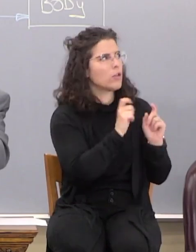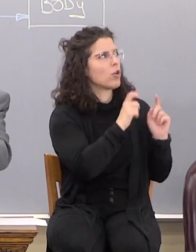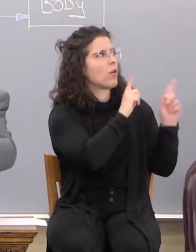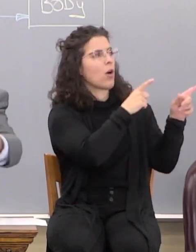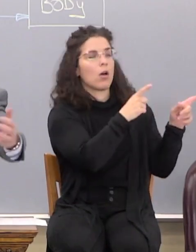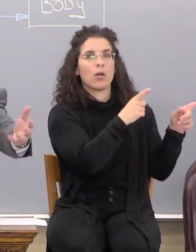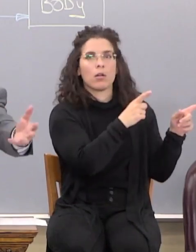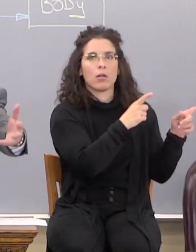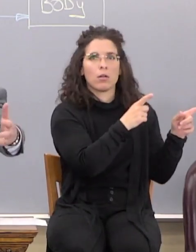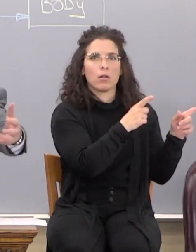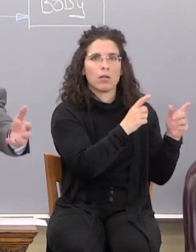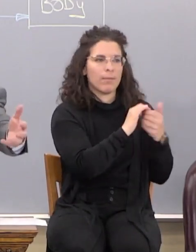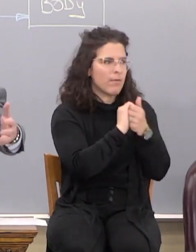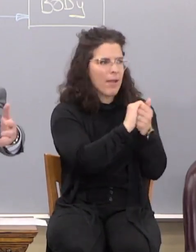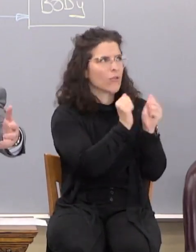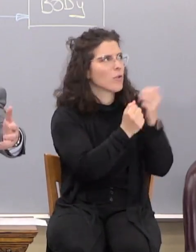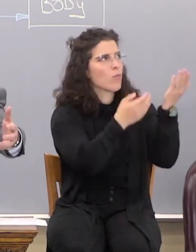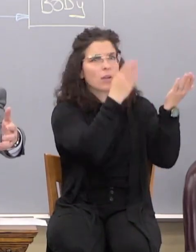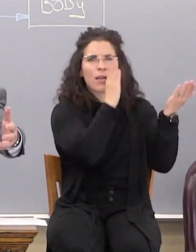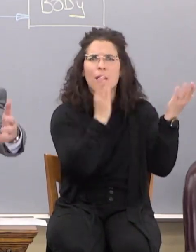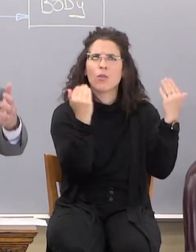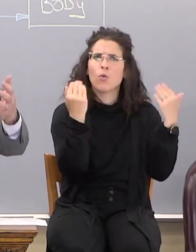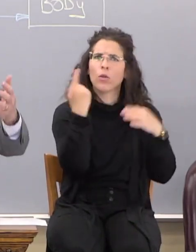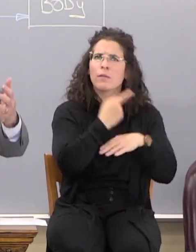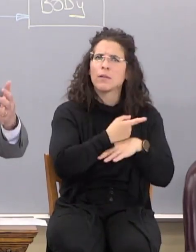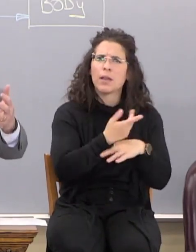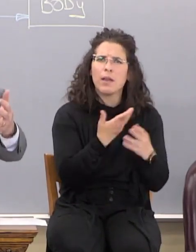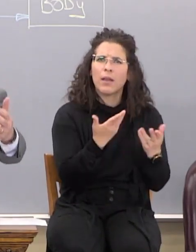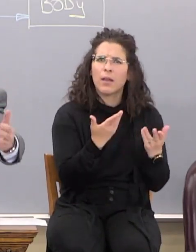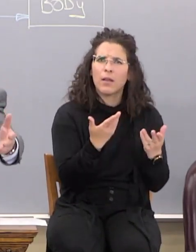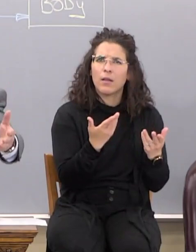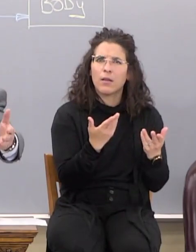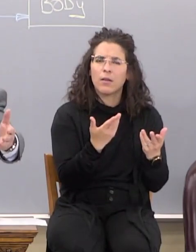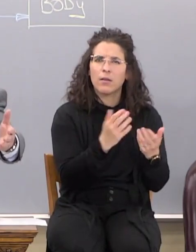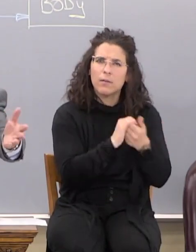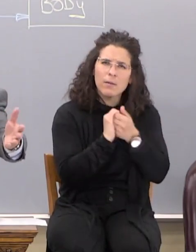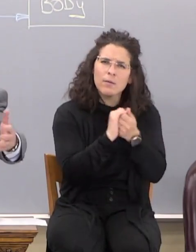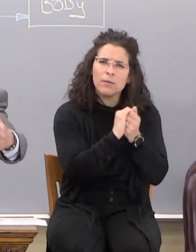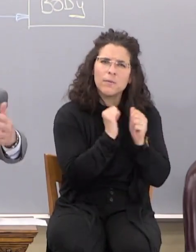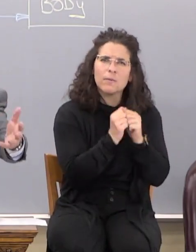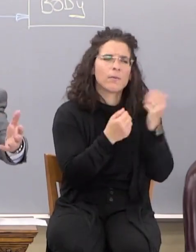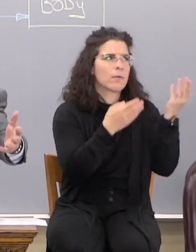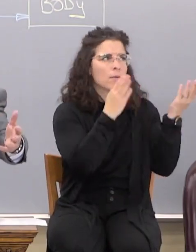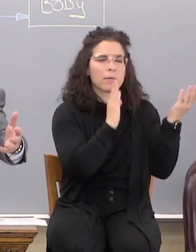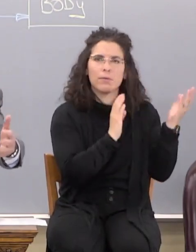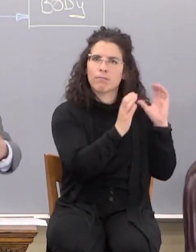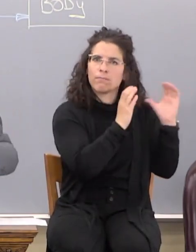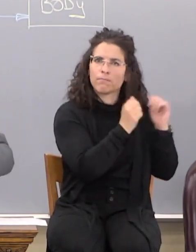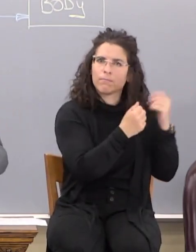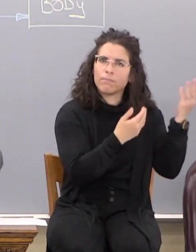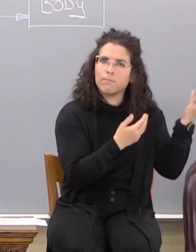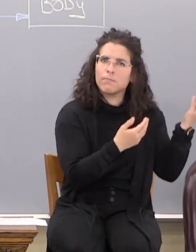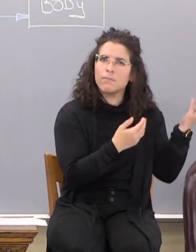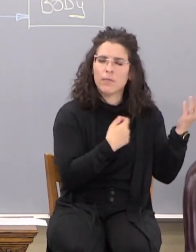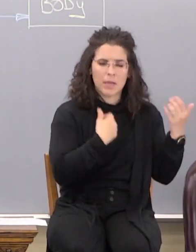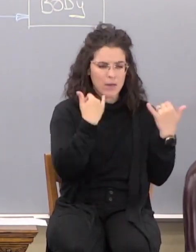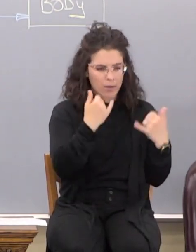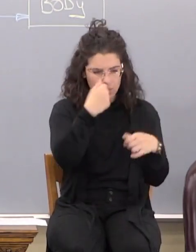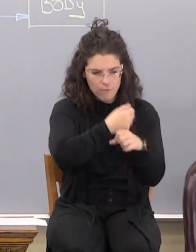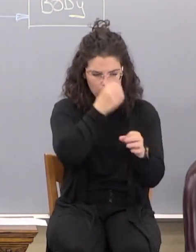gone? They've been fellowshipping with him in the cool of the day. They've been conversing with him. Now I've made a